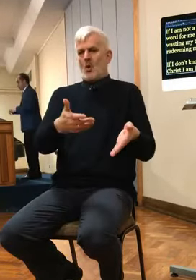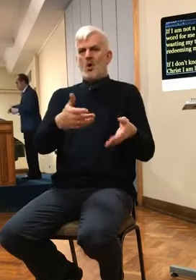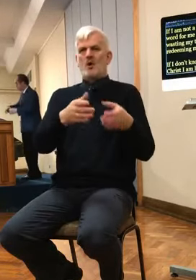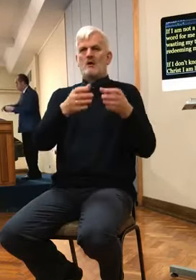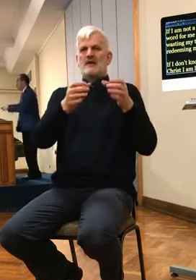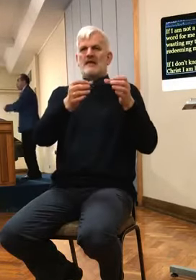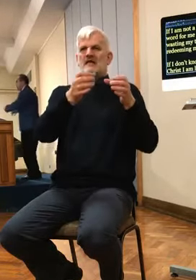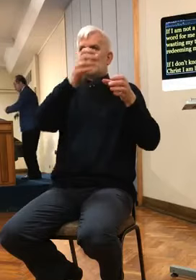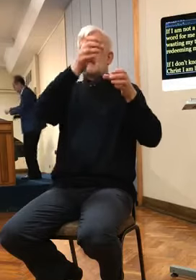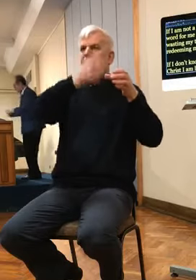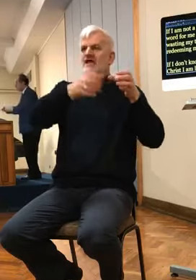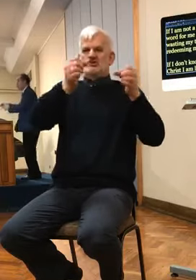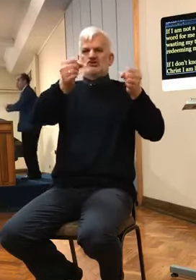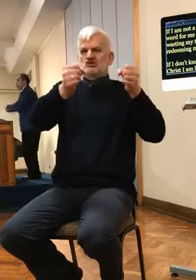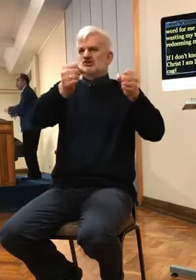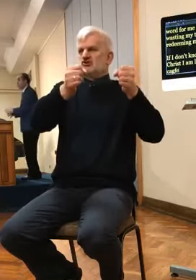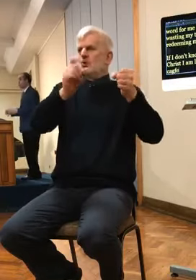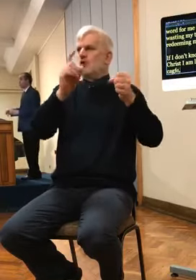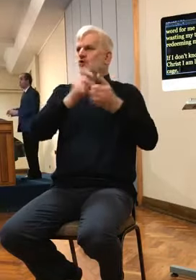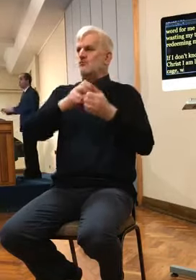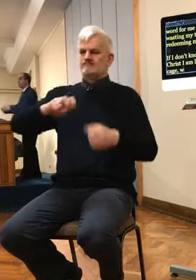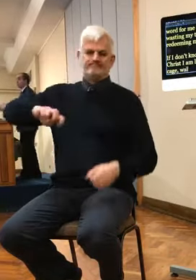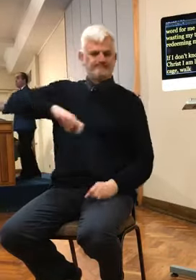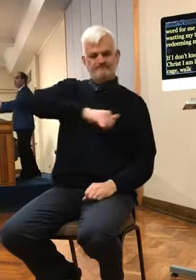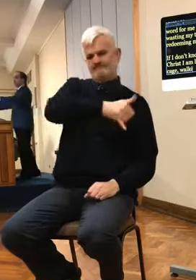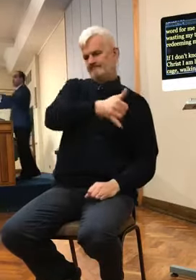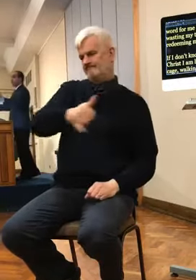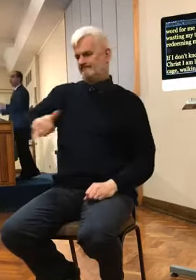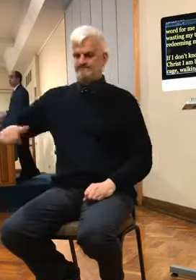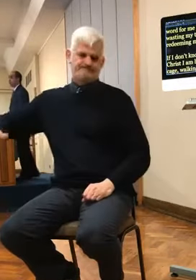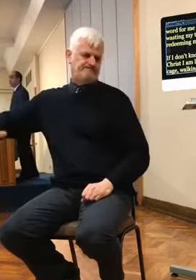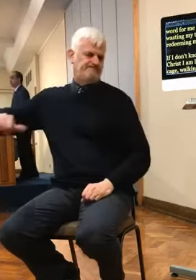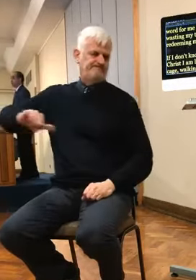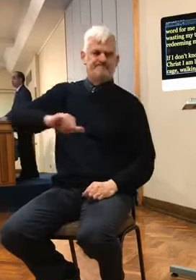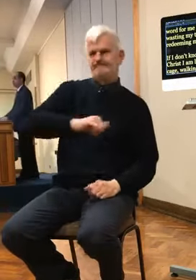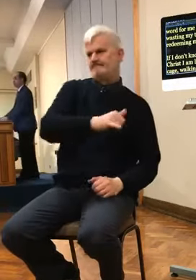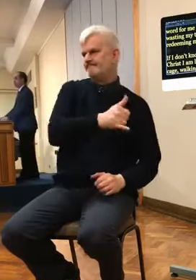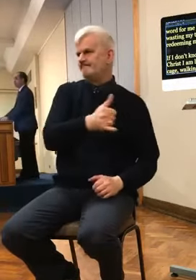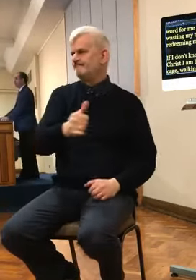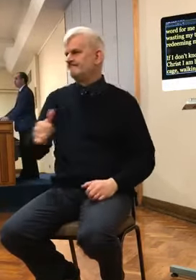doing? Turning in circles, in vicious circles, not knowing where he's going.